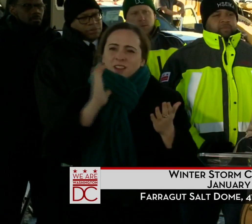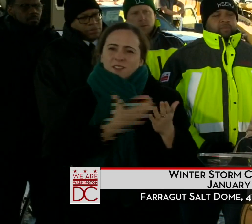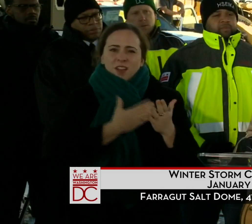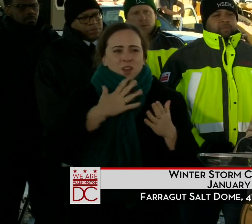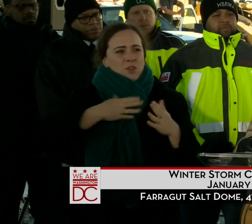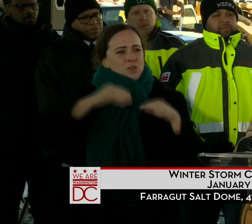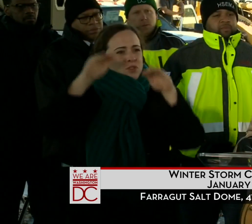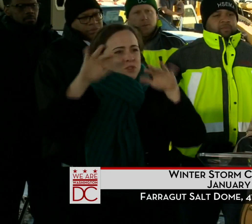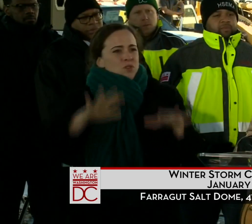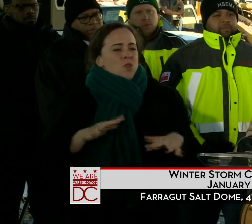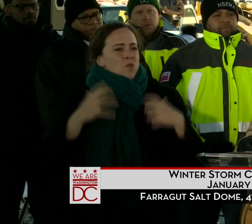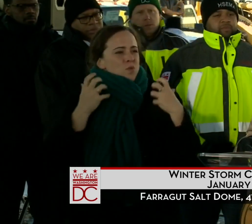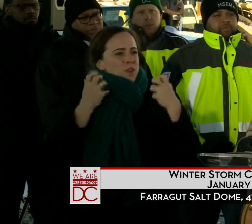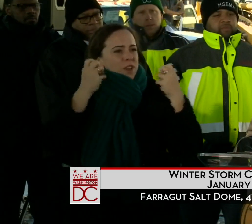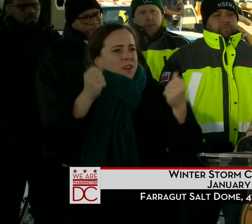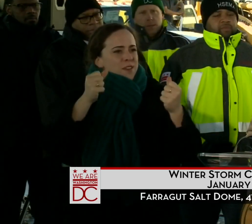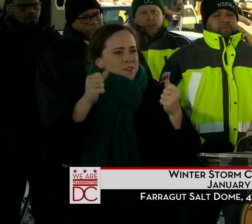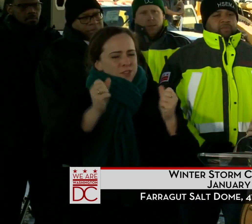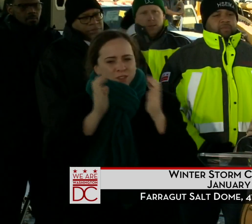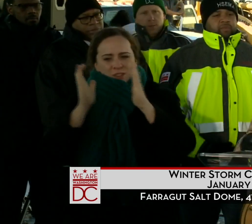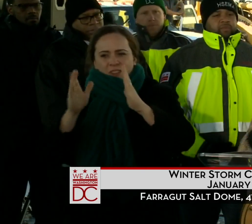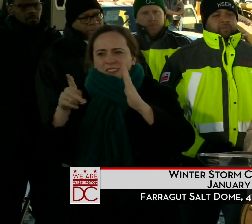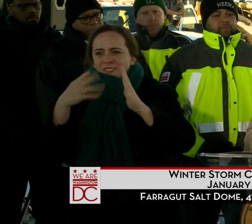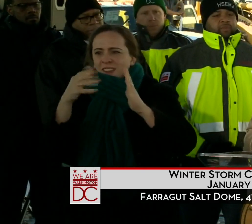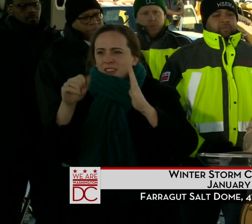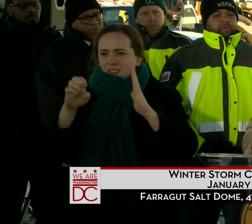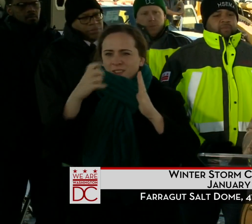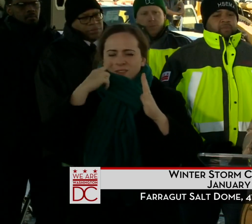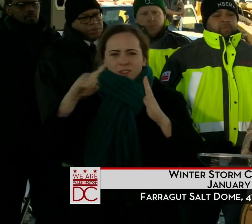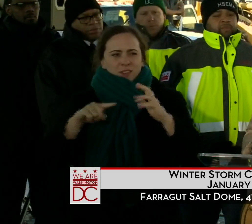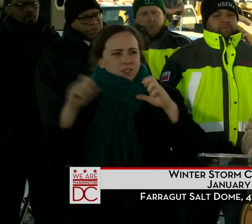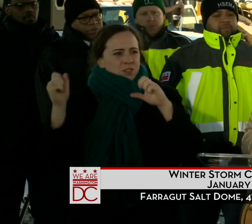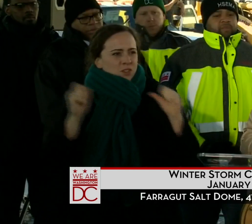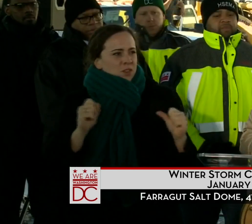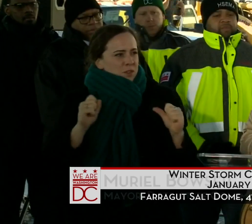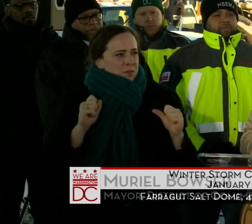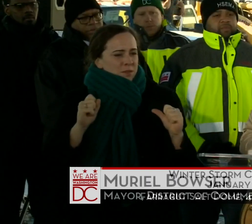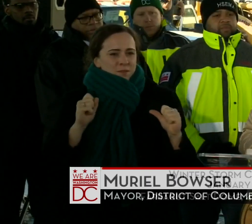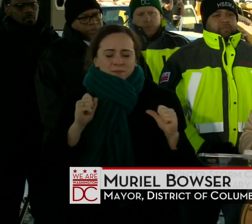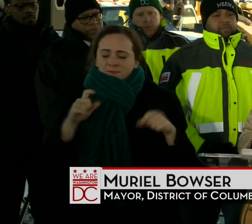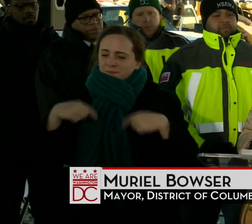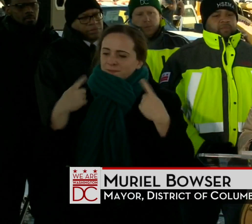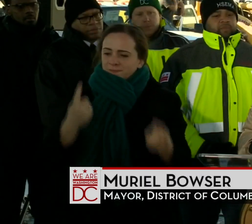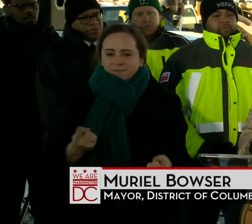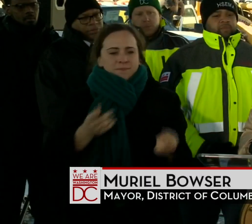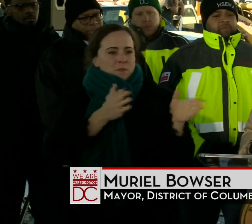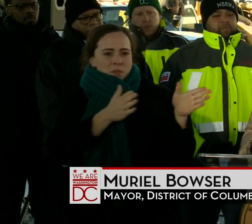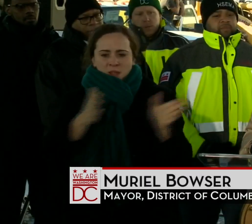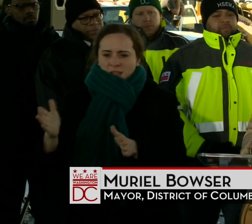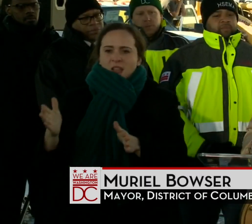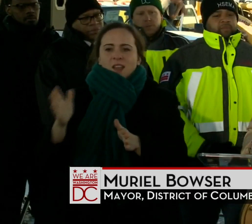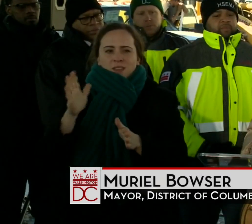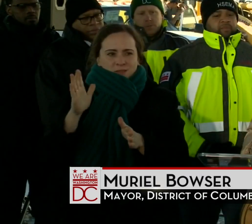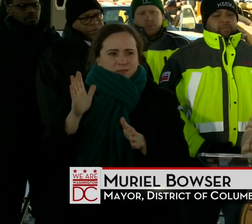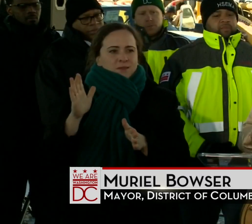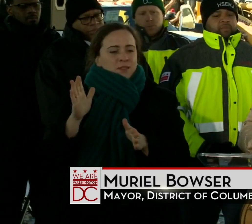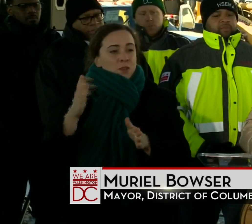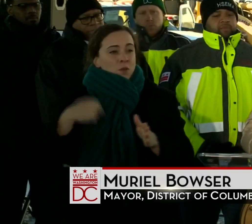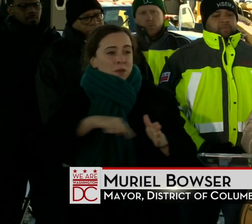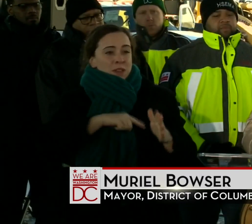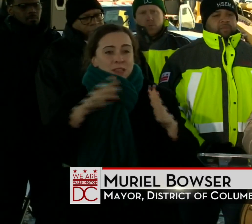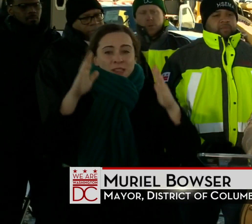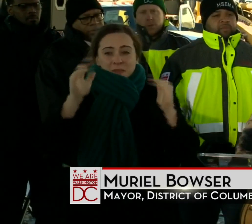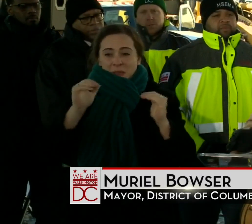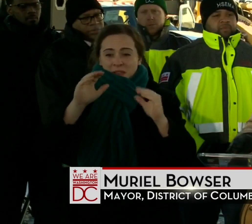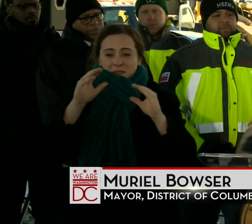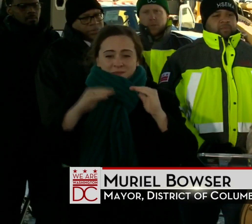snow recovery phase for this storm. And that has always been our plan. We expect more than